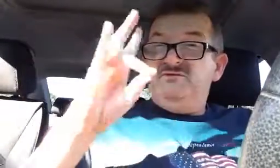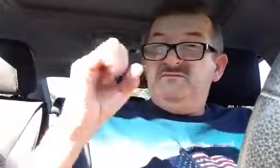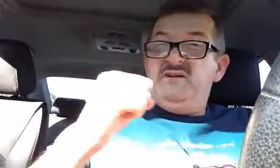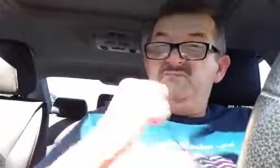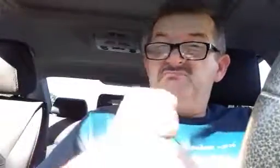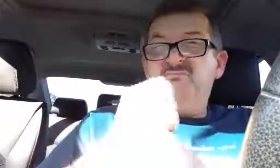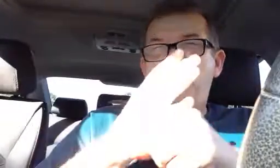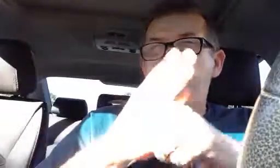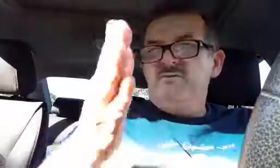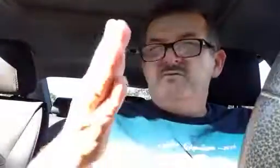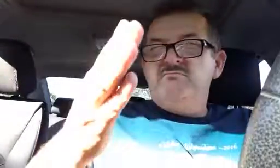Well, new step. I just Let's just want